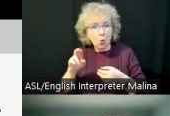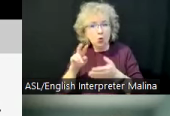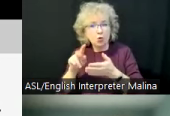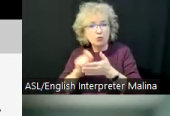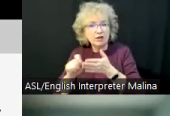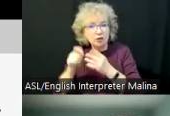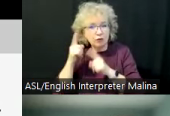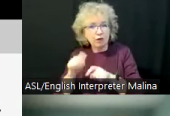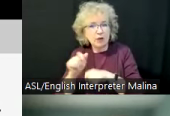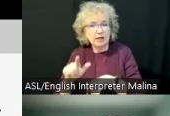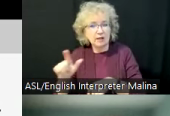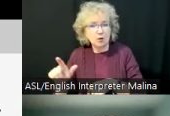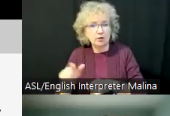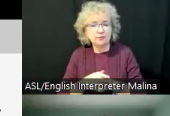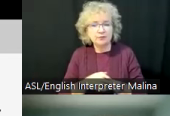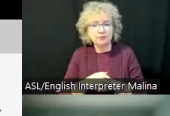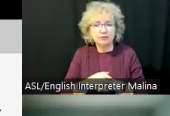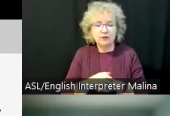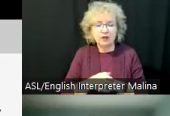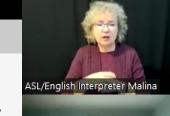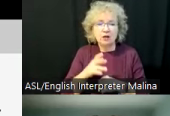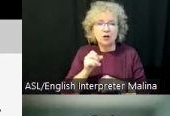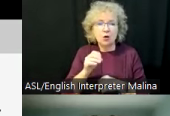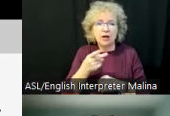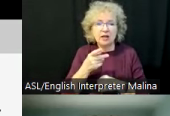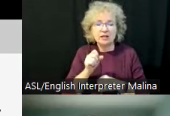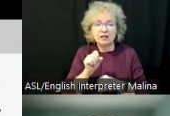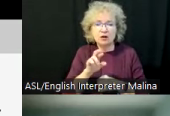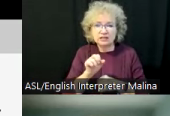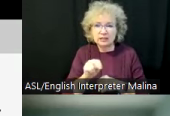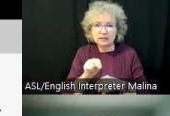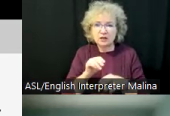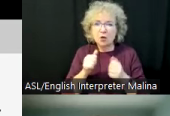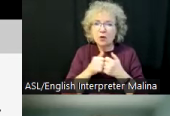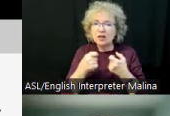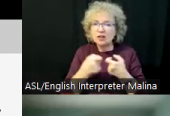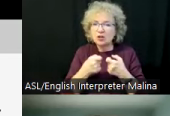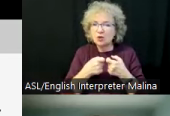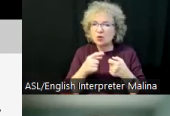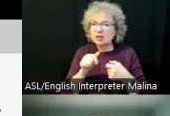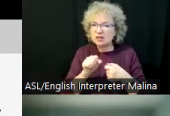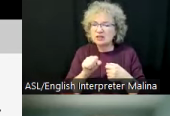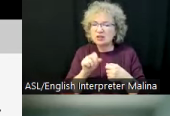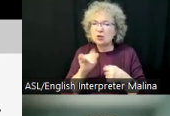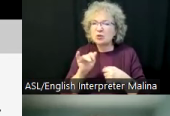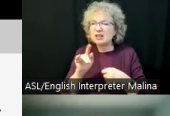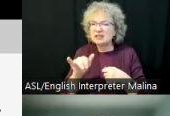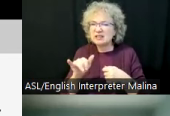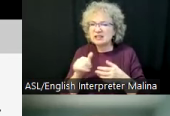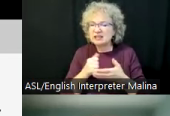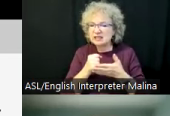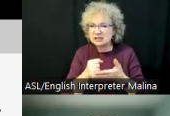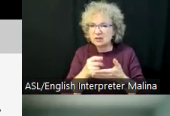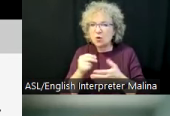HRSN utilities assistance and storage fees have the same eligibility, but are only